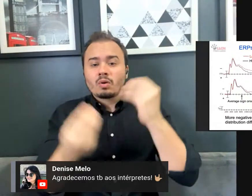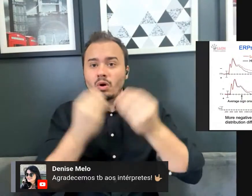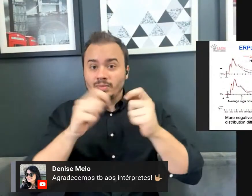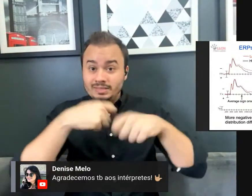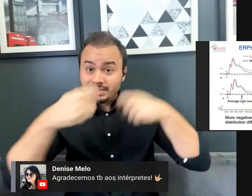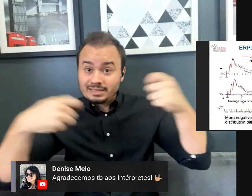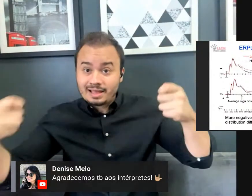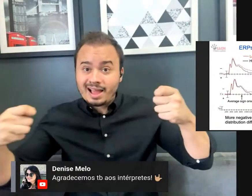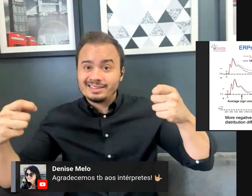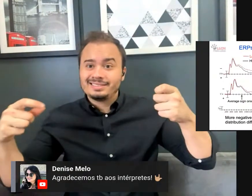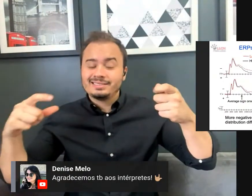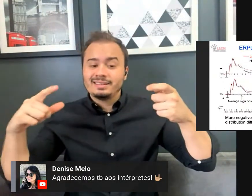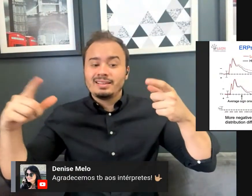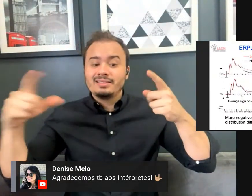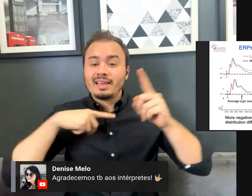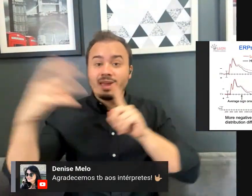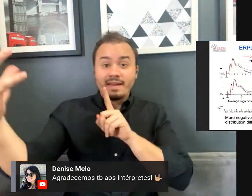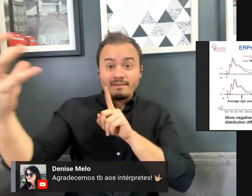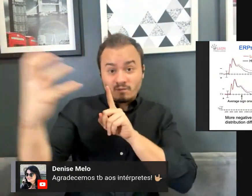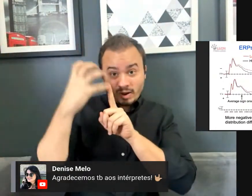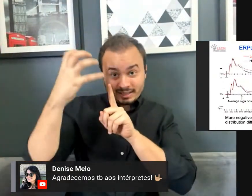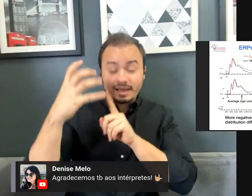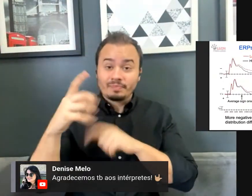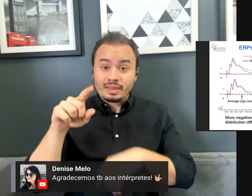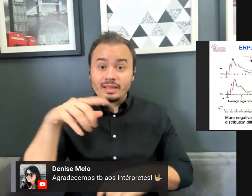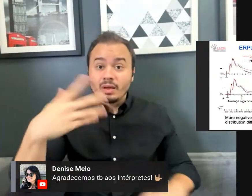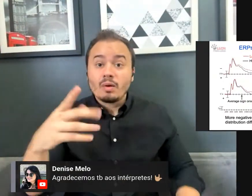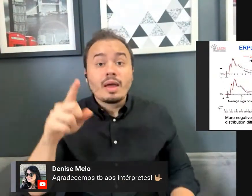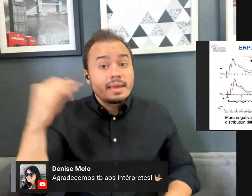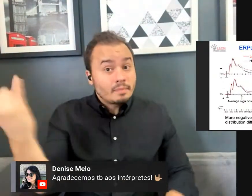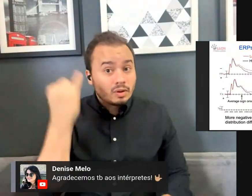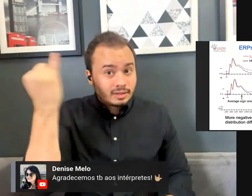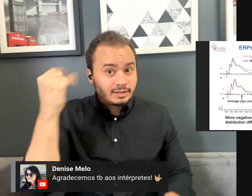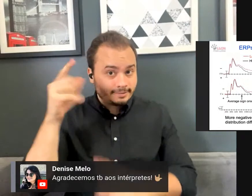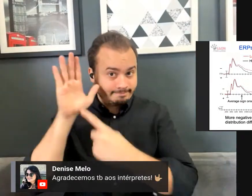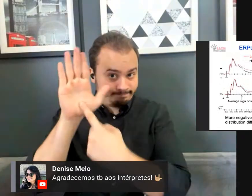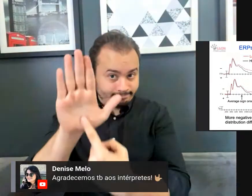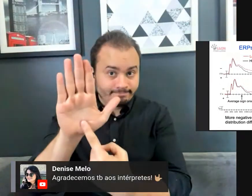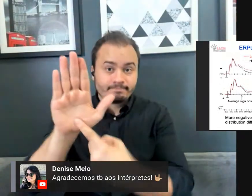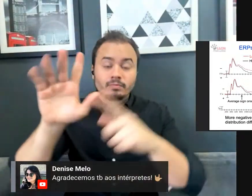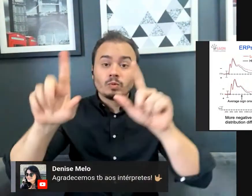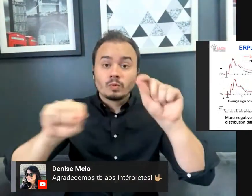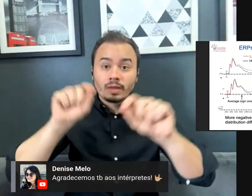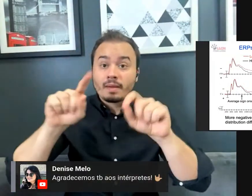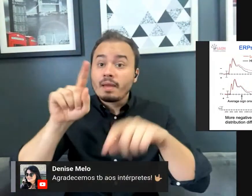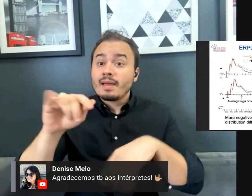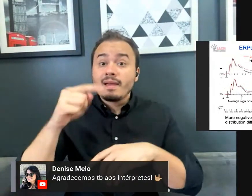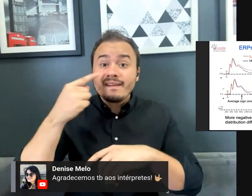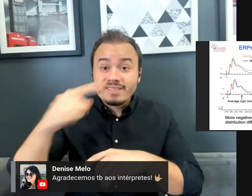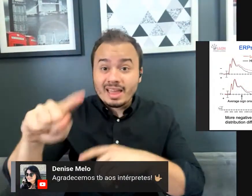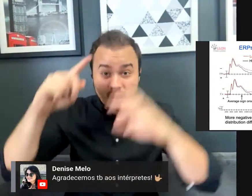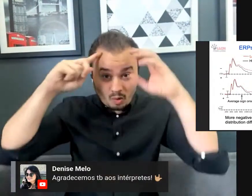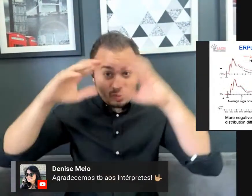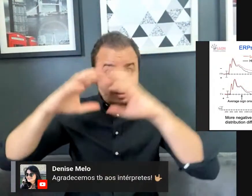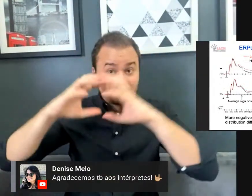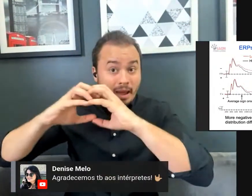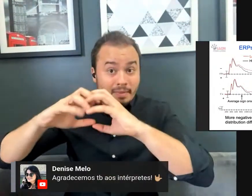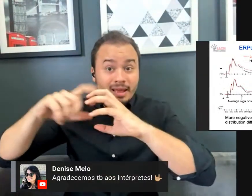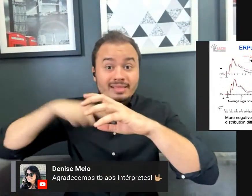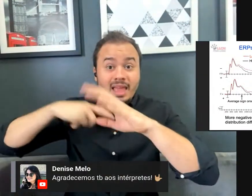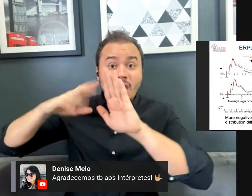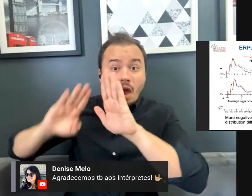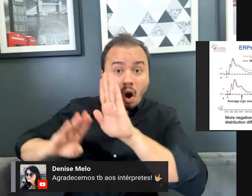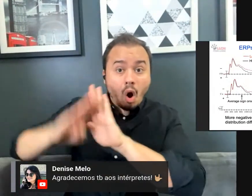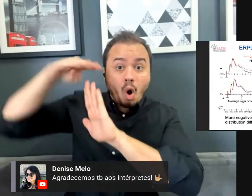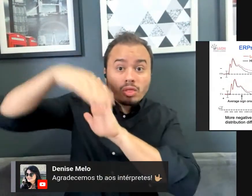One of the things that it's important to note about this is that the responses, so the brain waves that we record, are time